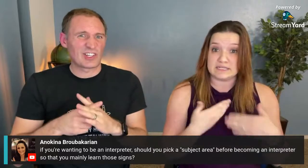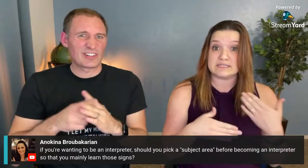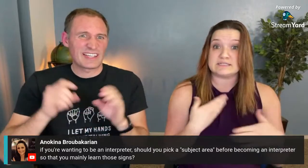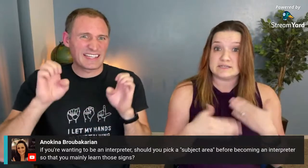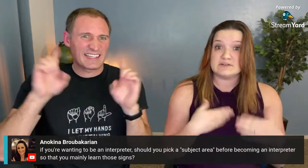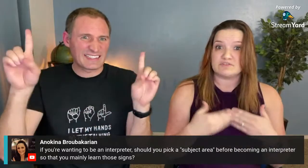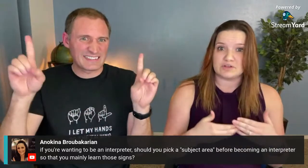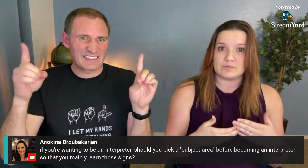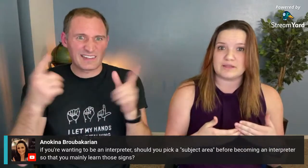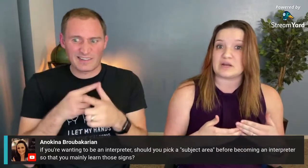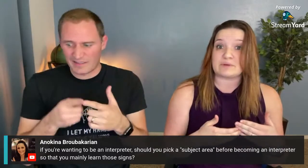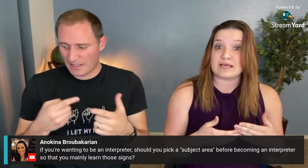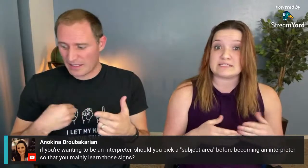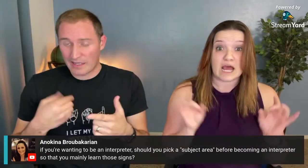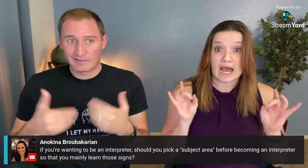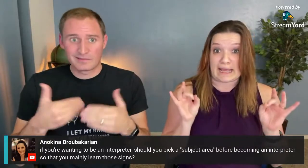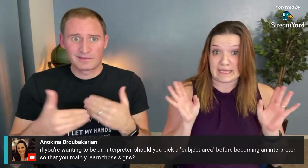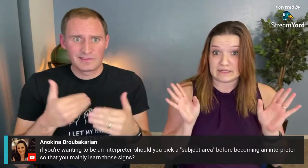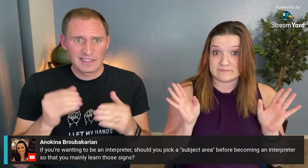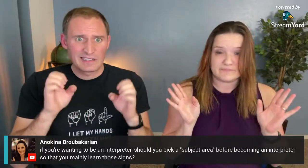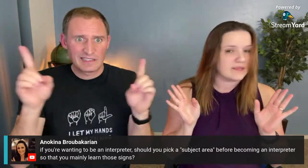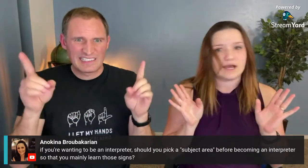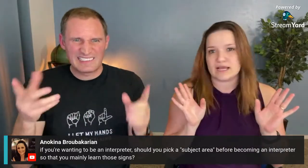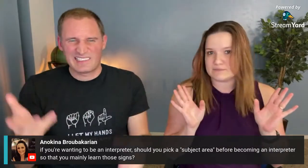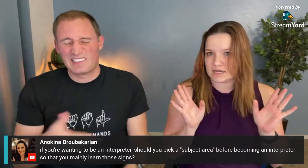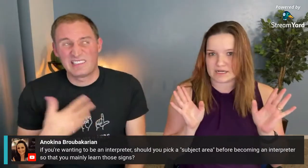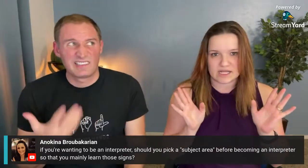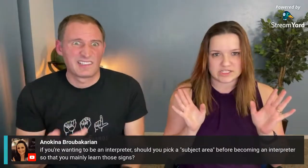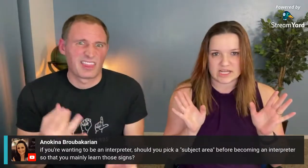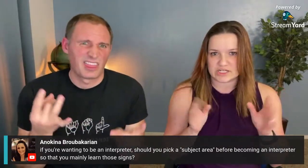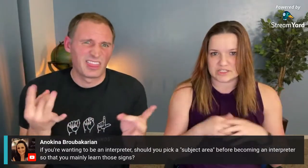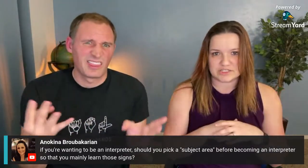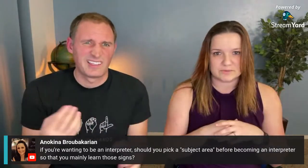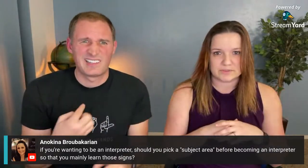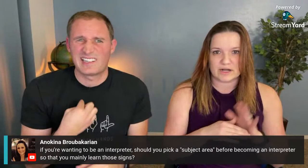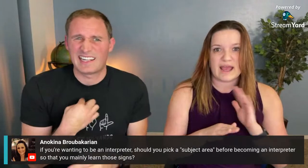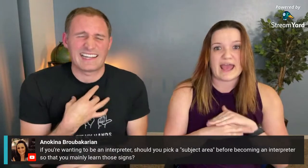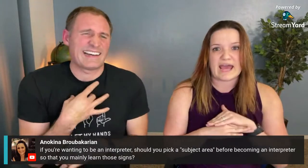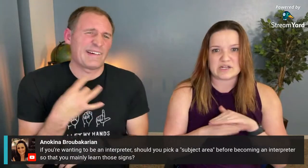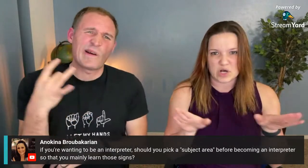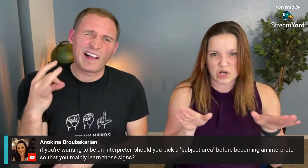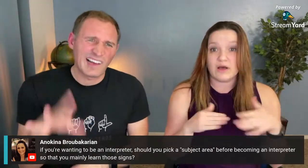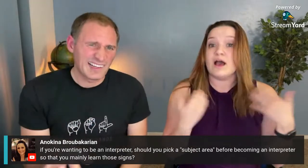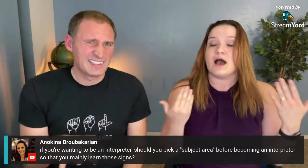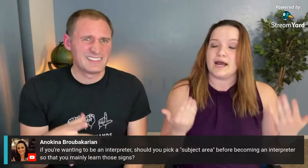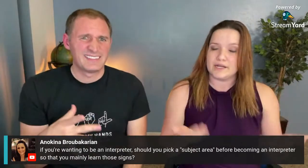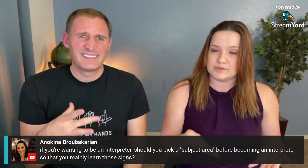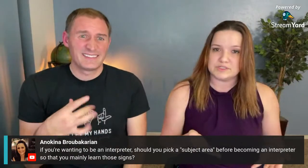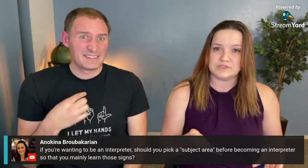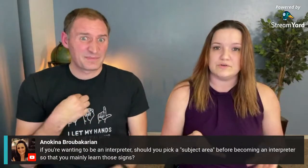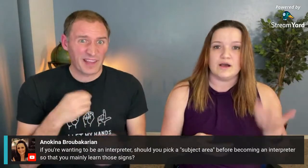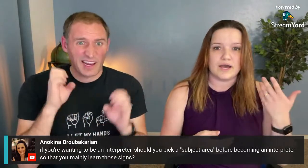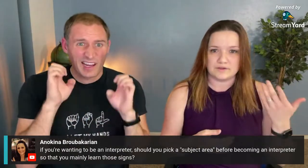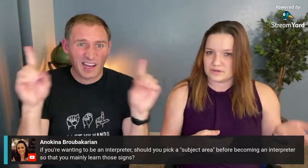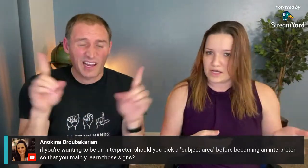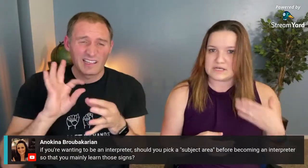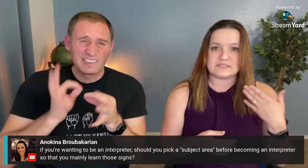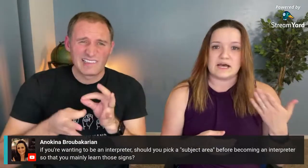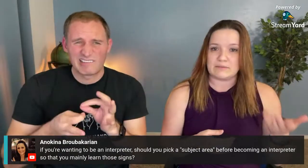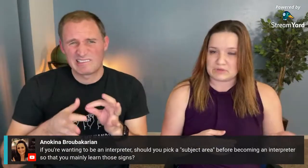it for a little while that I realized I hate it. I am not an educational interpreter at all. I know what to do. I know the laws. I'm